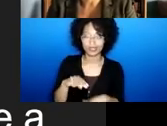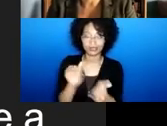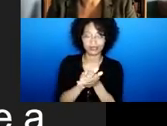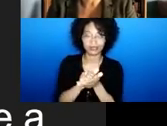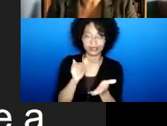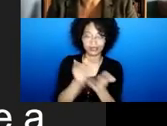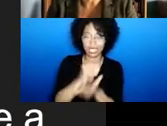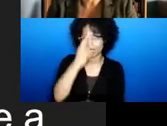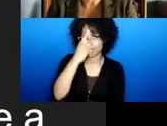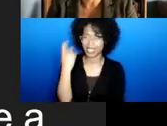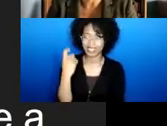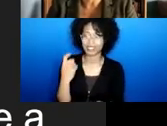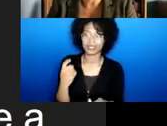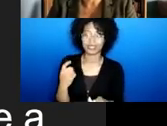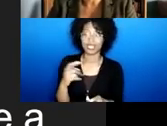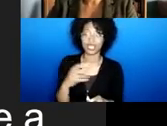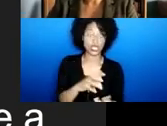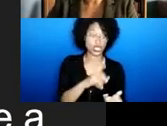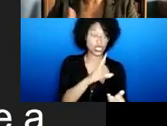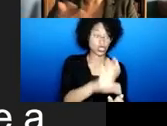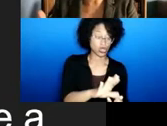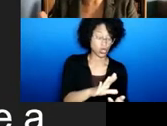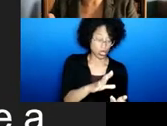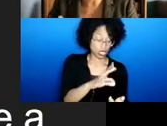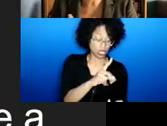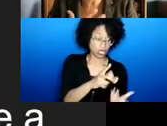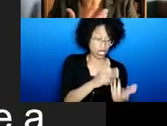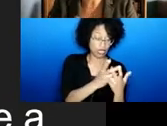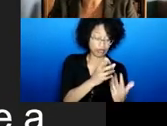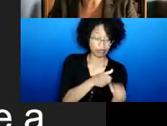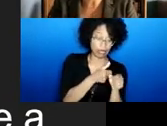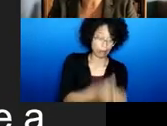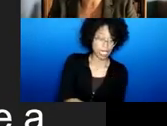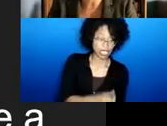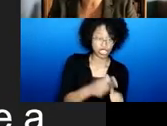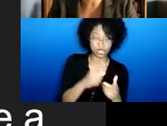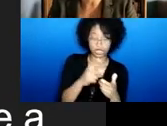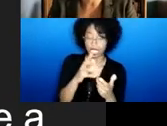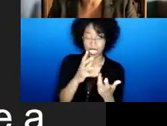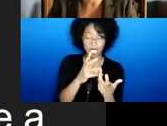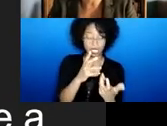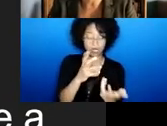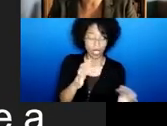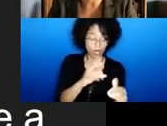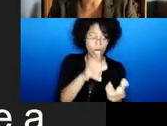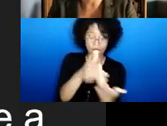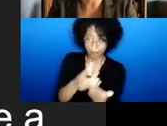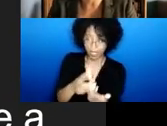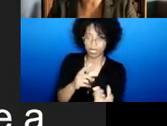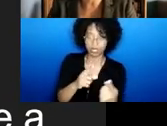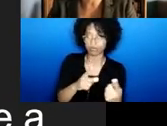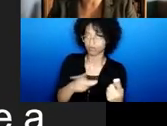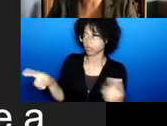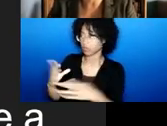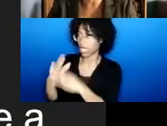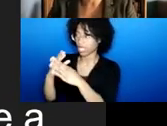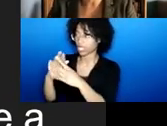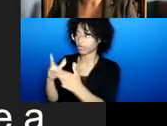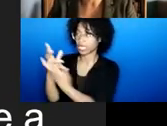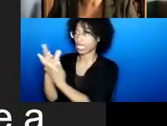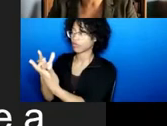there's competing accommodations. You might bring access for one group and in exchange, another group now has a barrier. It's